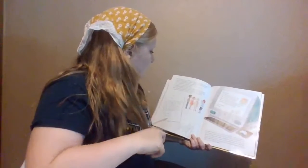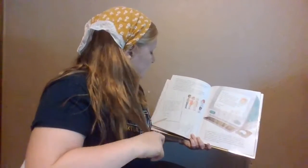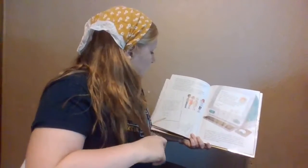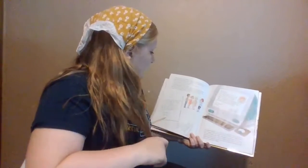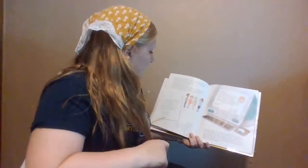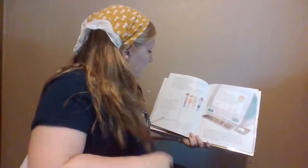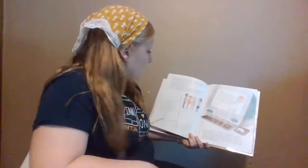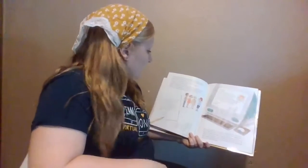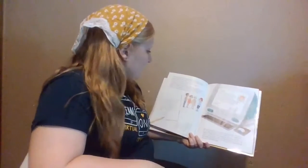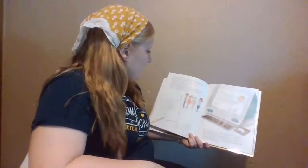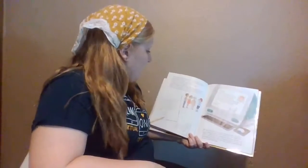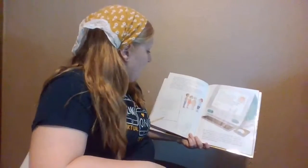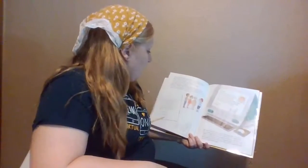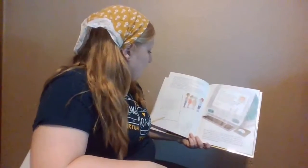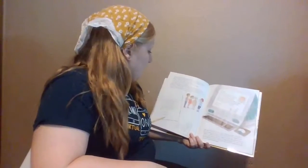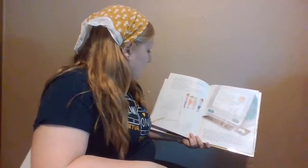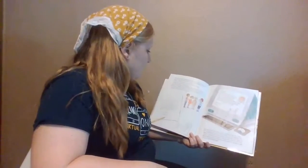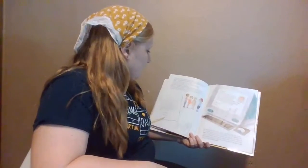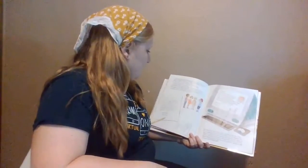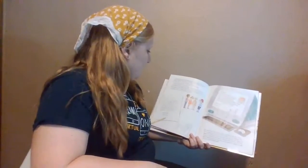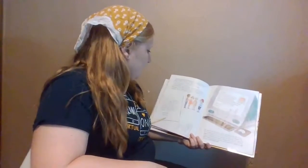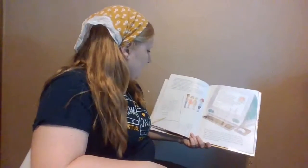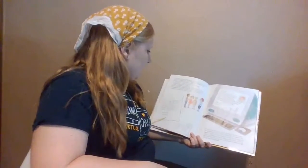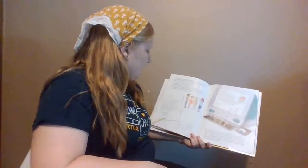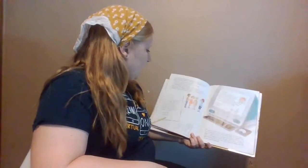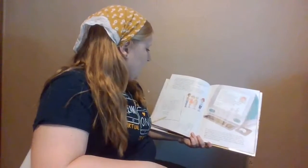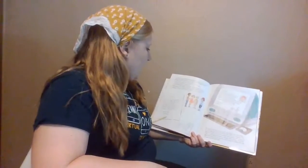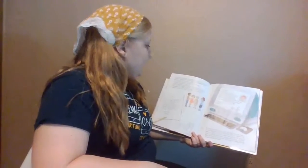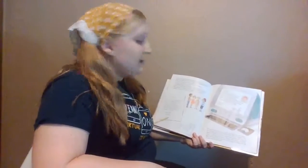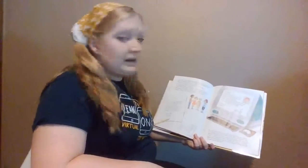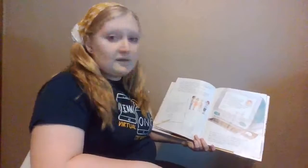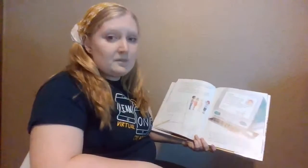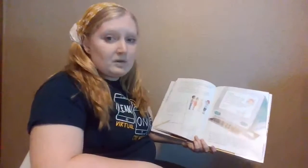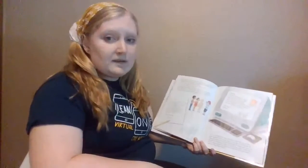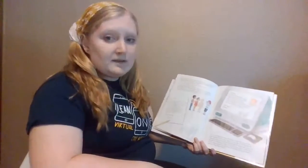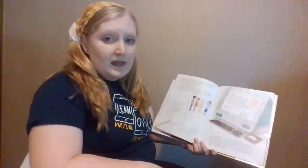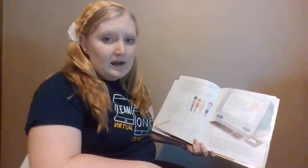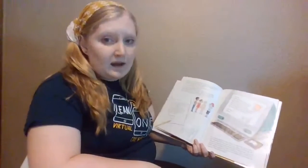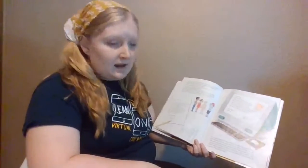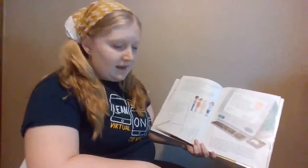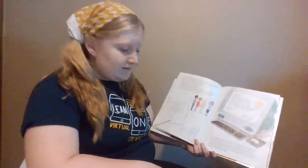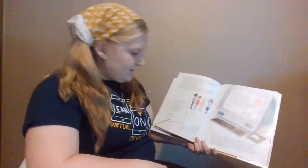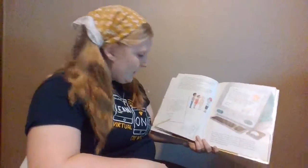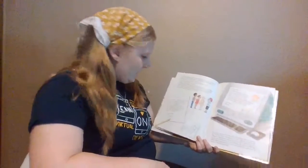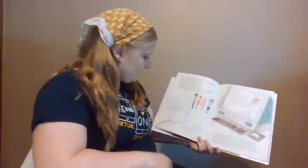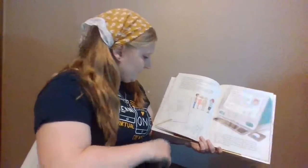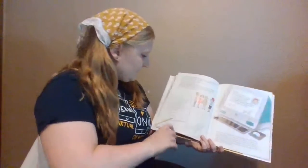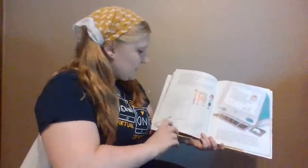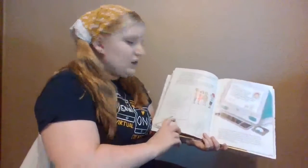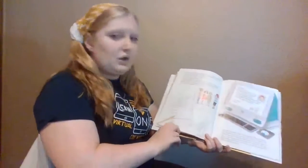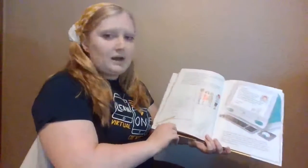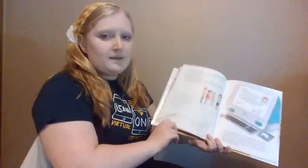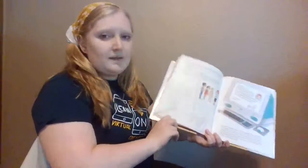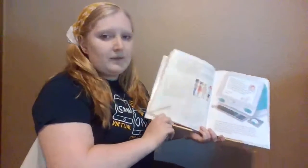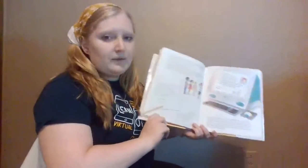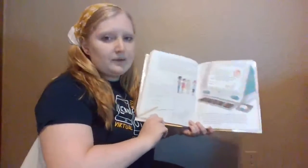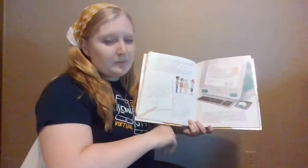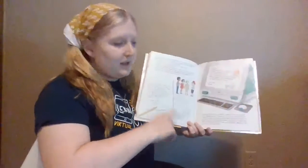he transfers the images to the children's computers. Here is Moses' letter in ASL. Can you guys see if you can spot